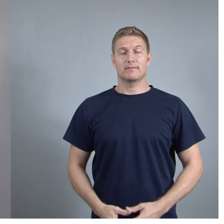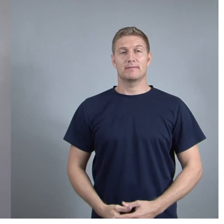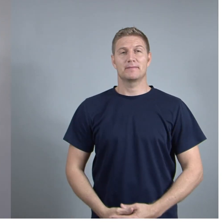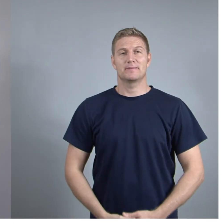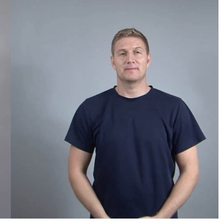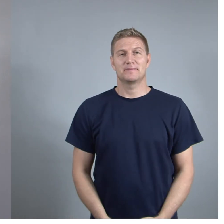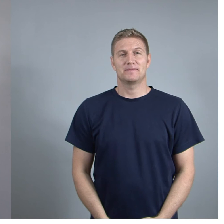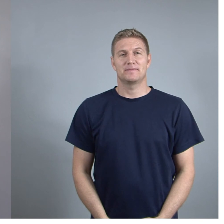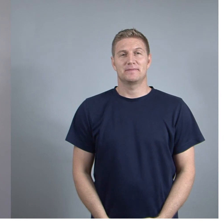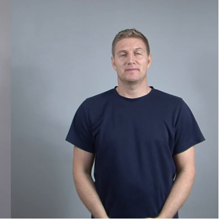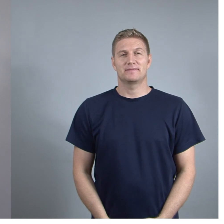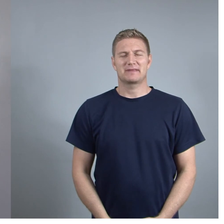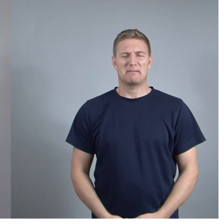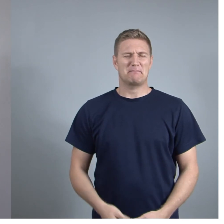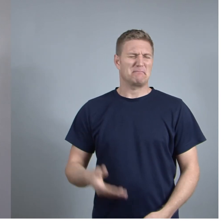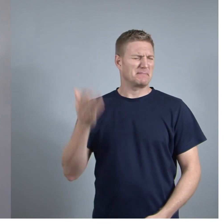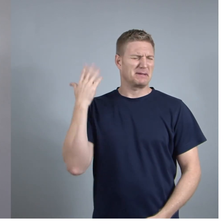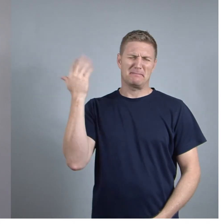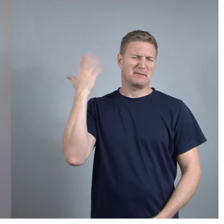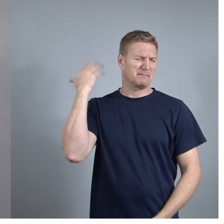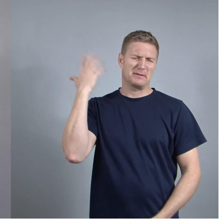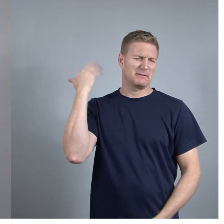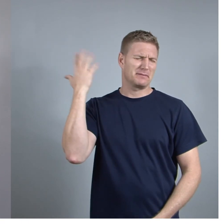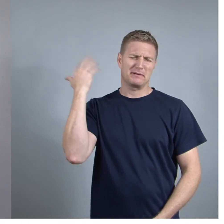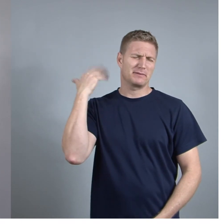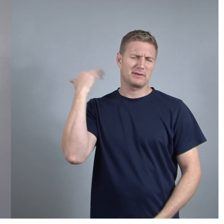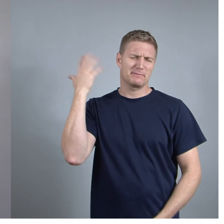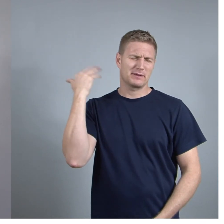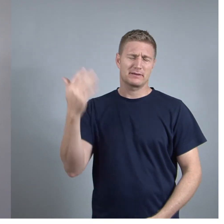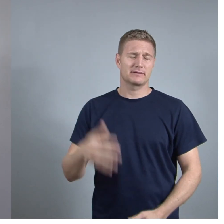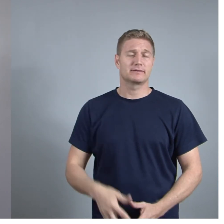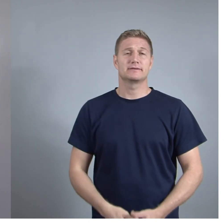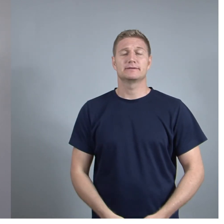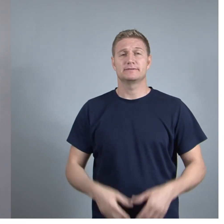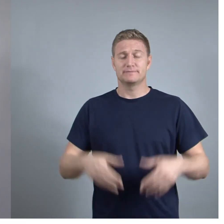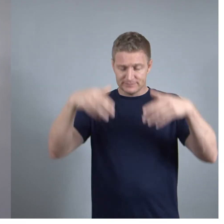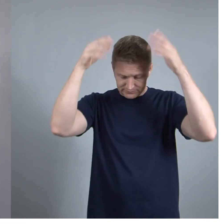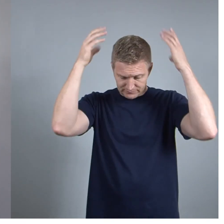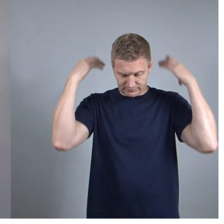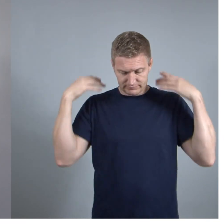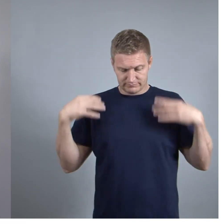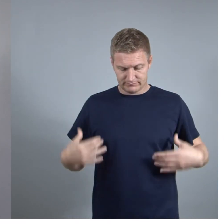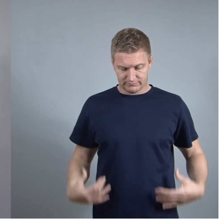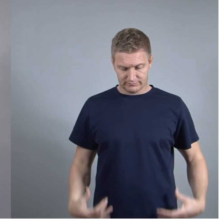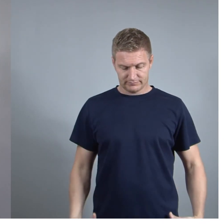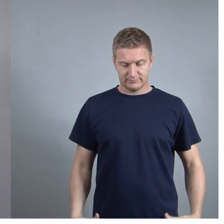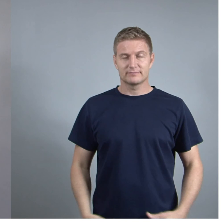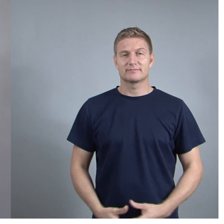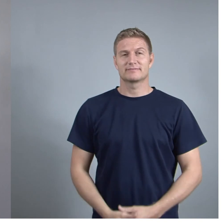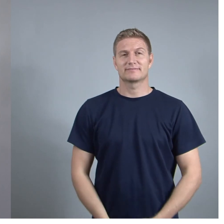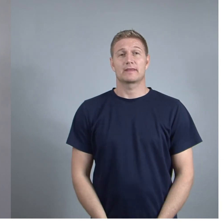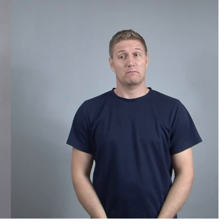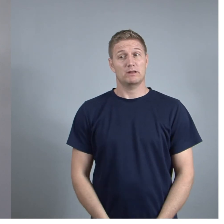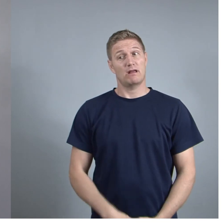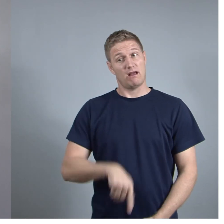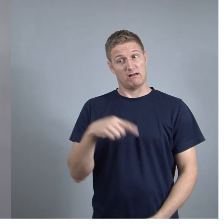ago, that's where Sunday comes from. But I've also seen the sign for Sunday.